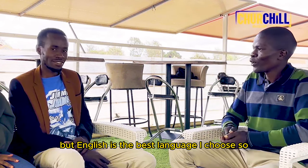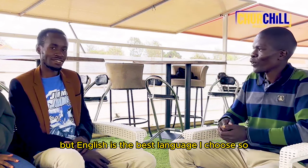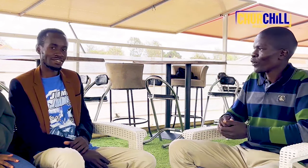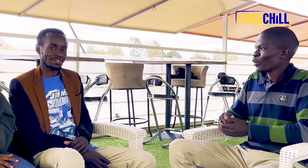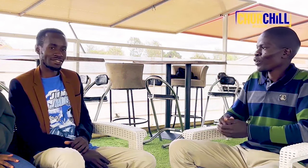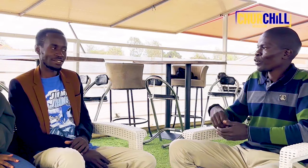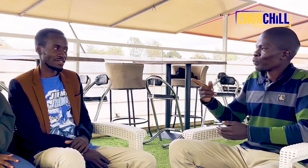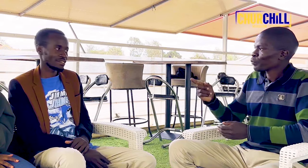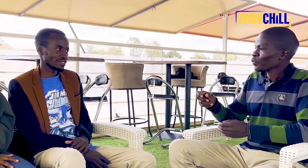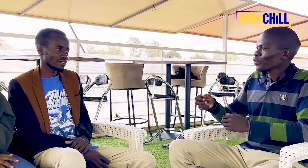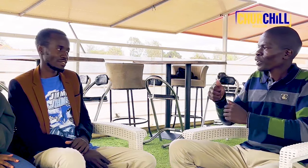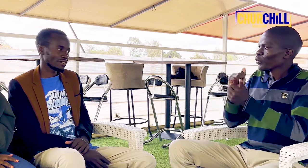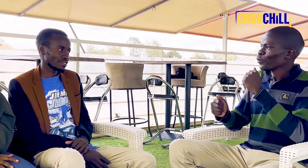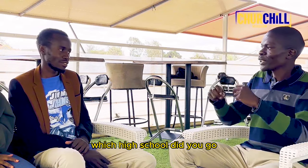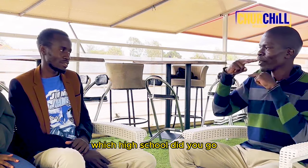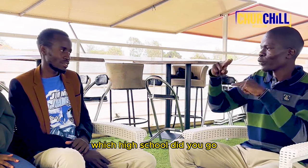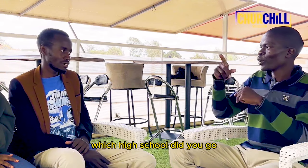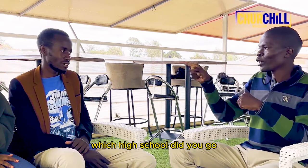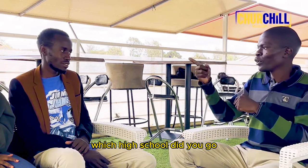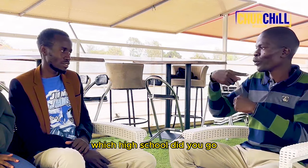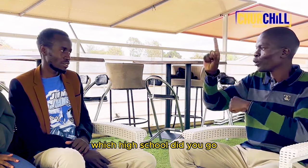which high school did you go?